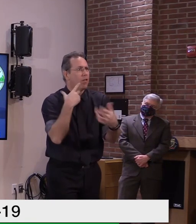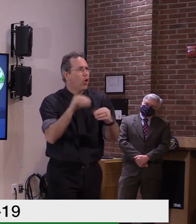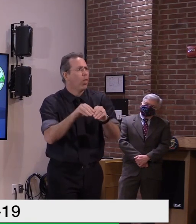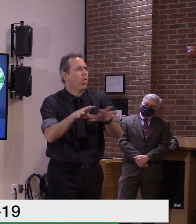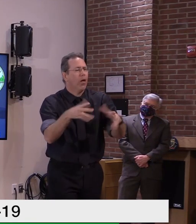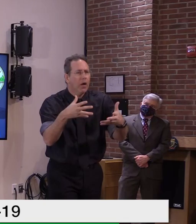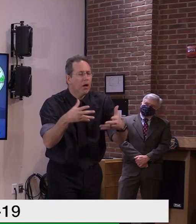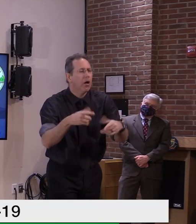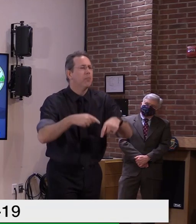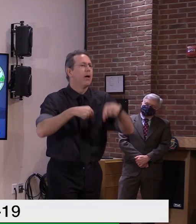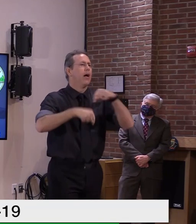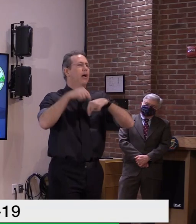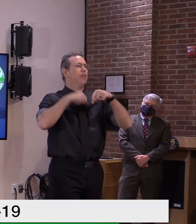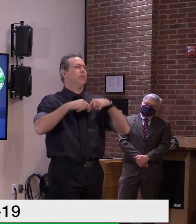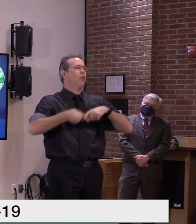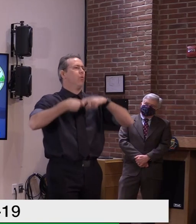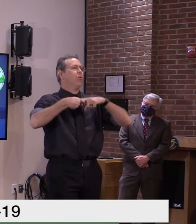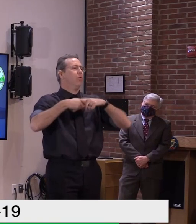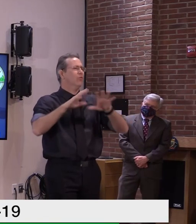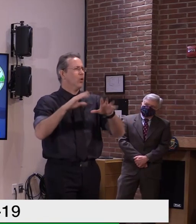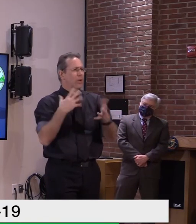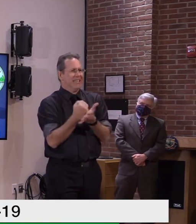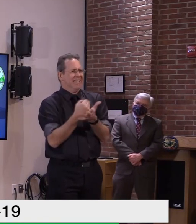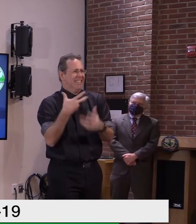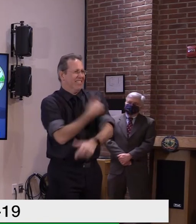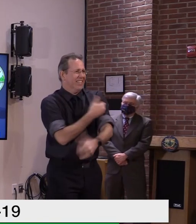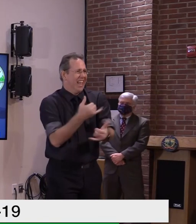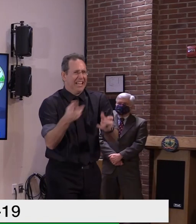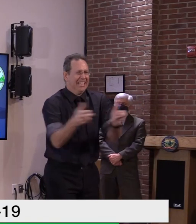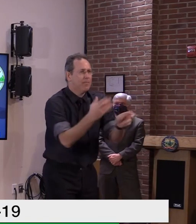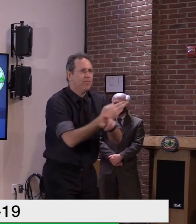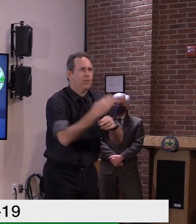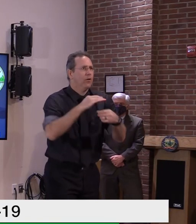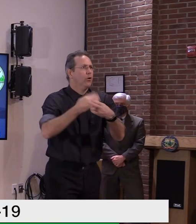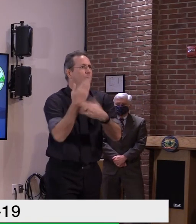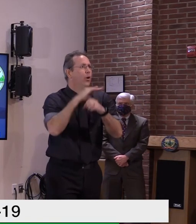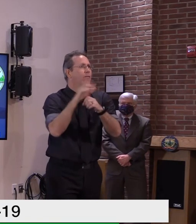which is okay. I mean, that's just part of the way things are.